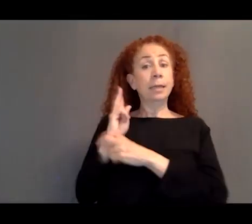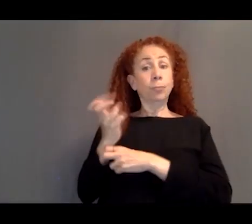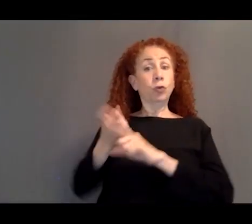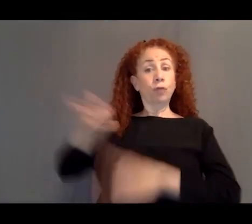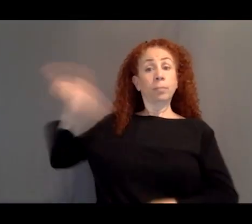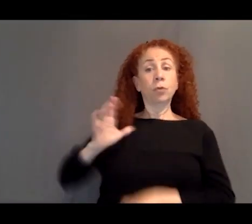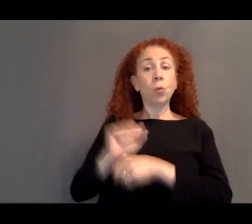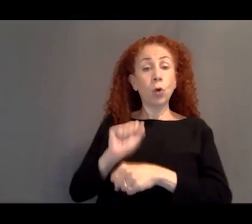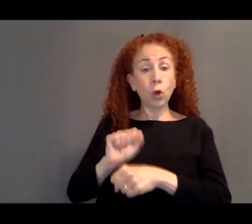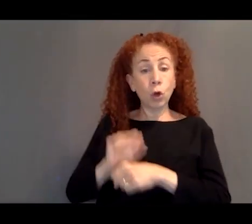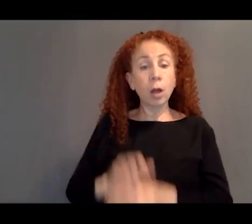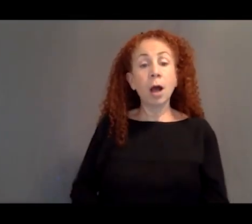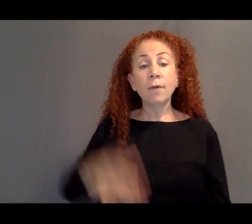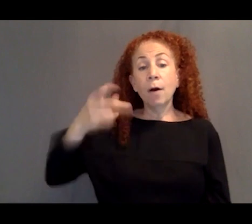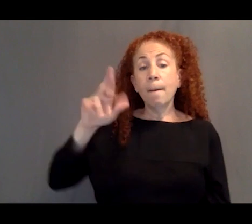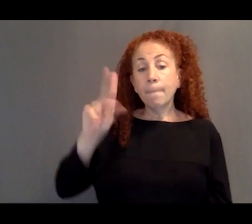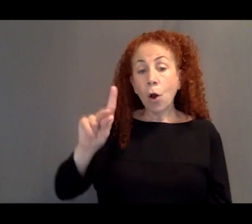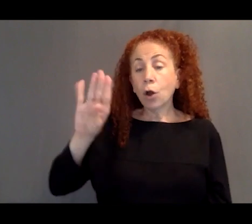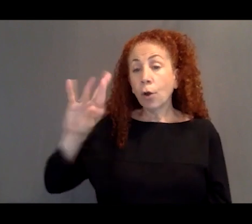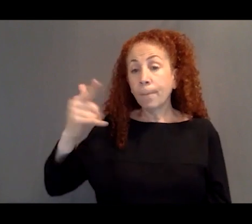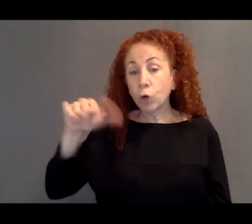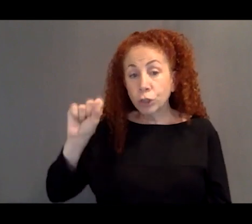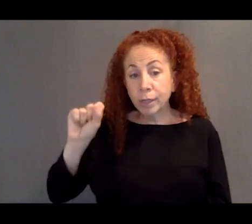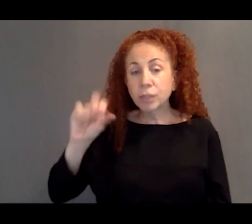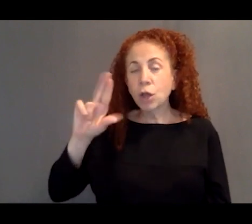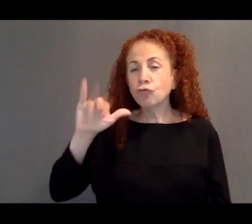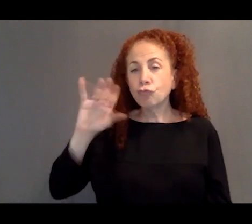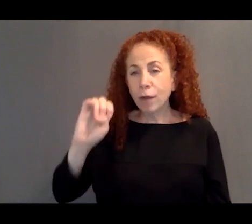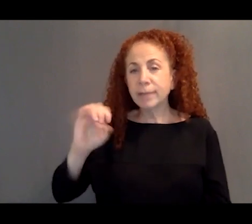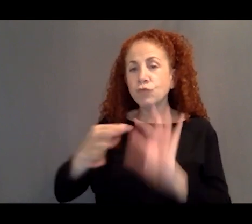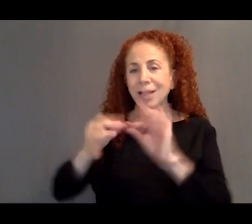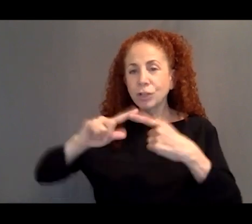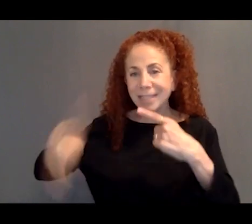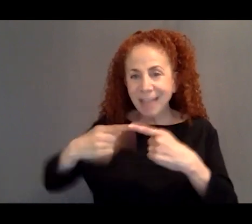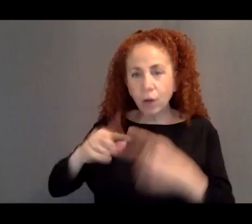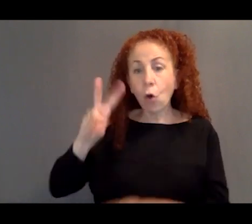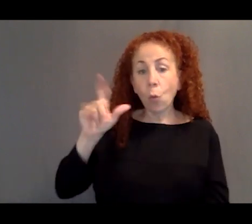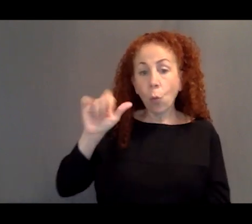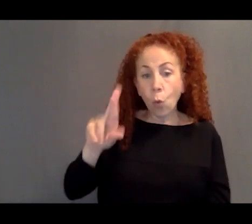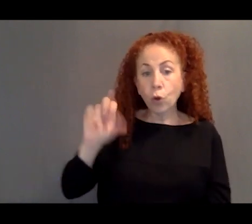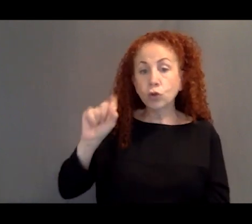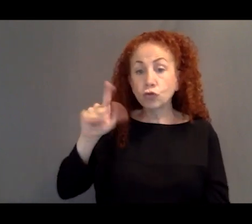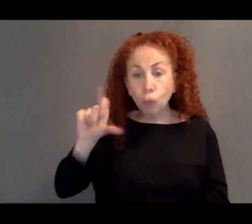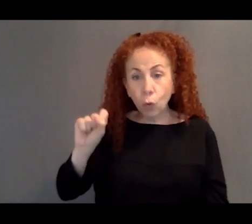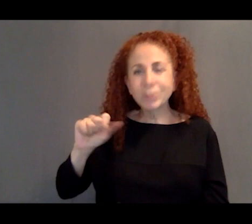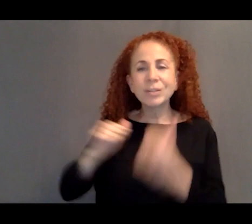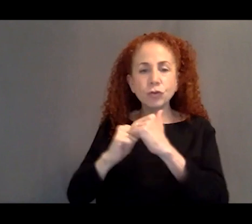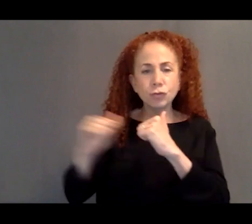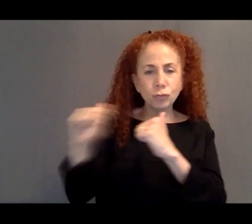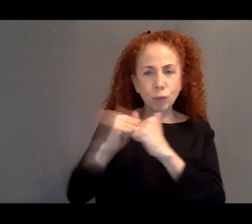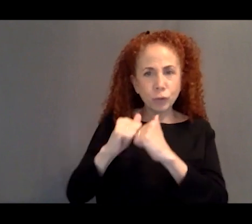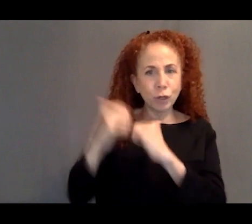of Park and Burgess, their race relations cycle, and Warner and Stroll's